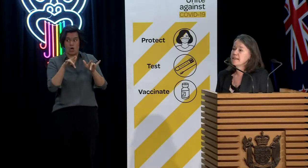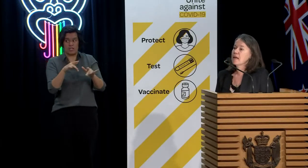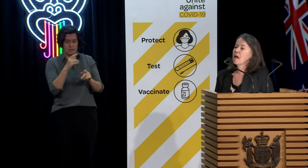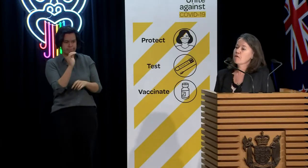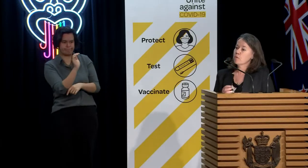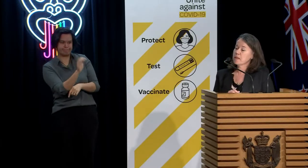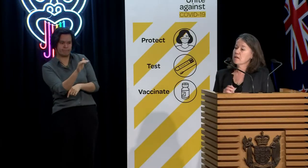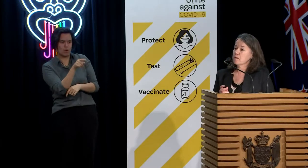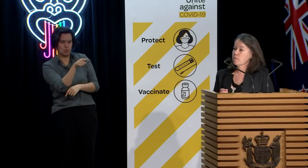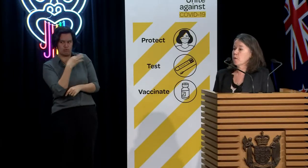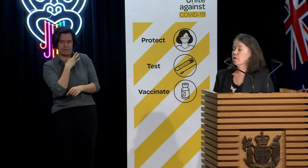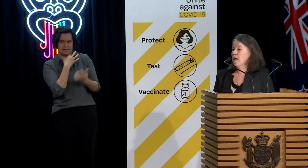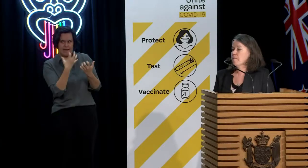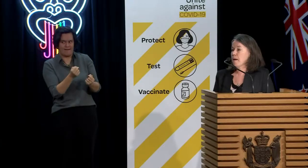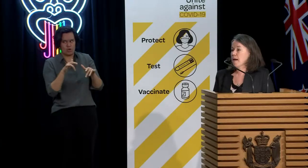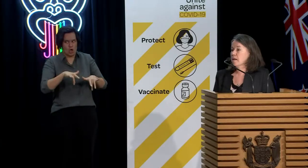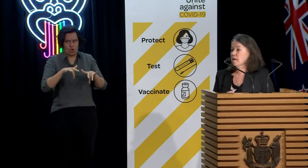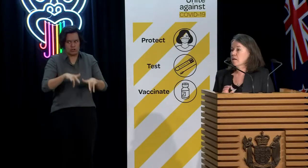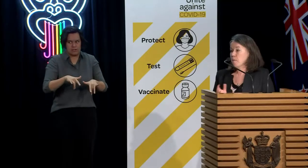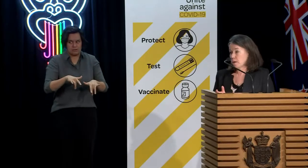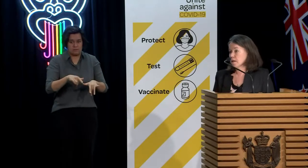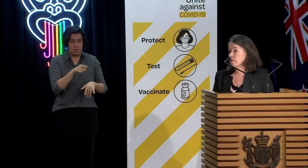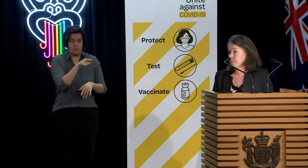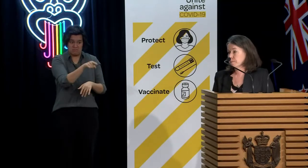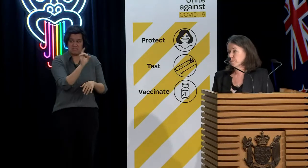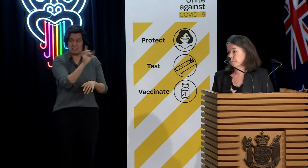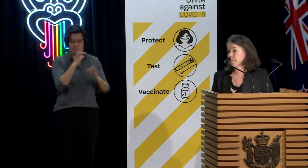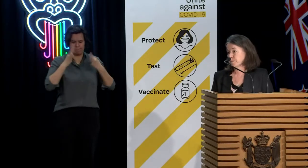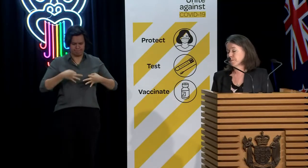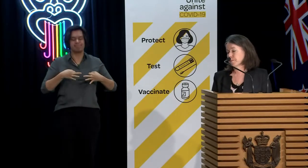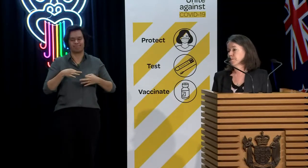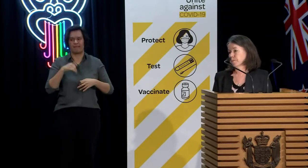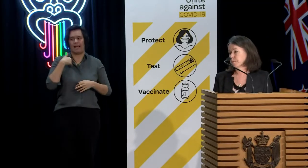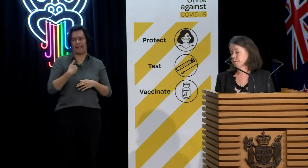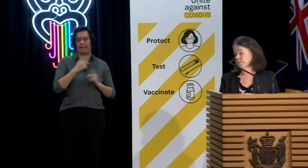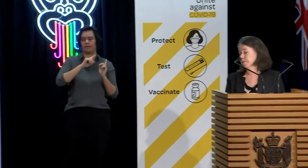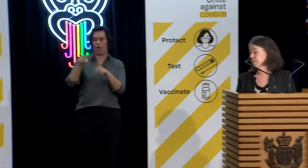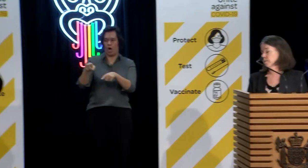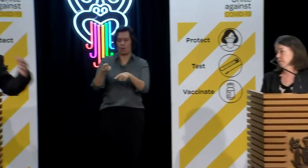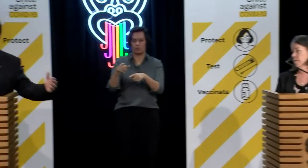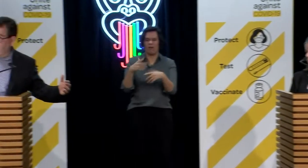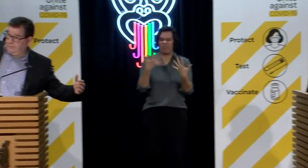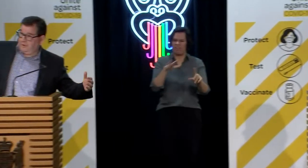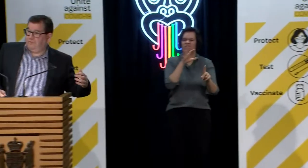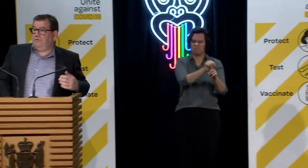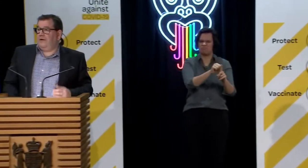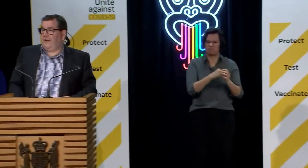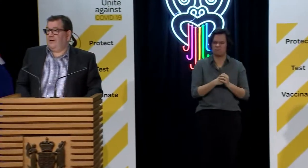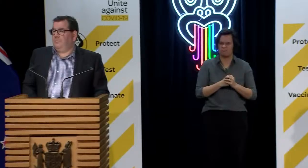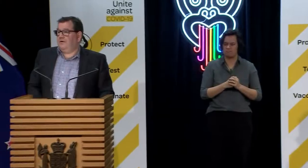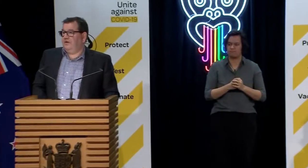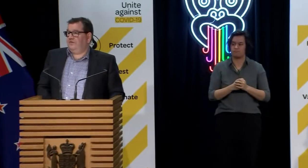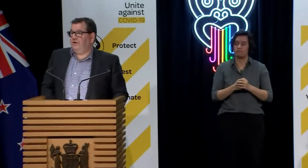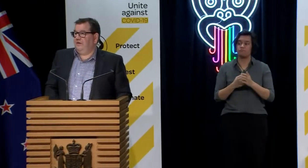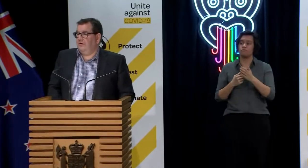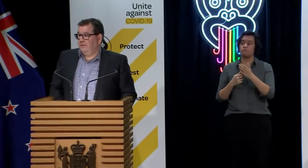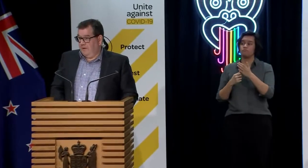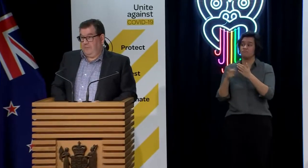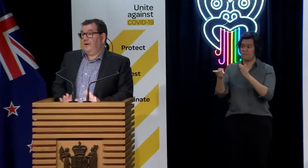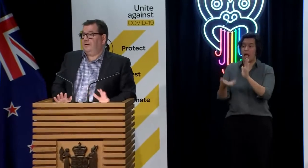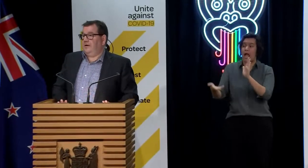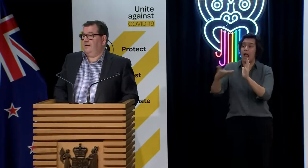of a case. The results of both came back positive. And prior to that, some time prior to that, they had been